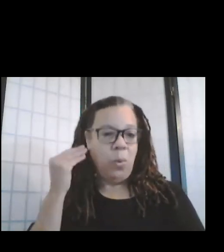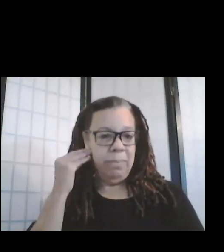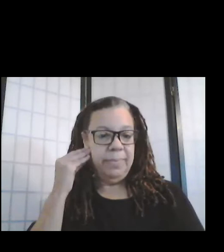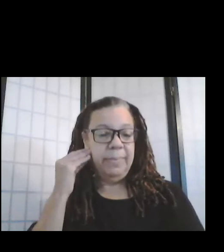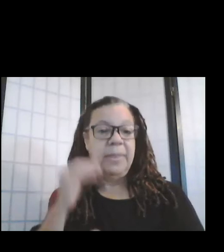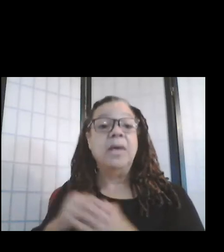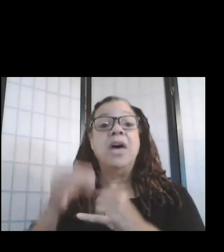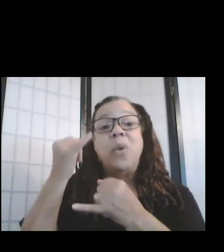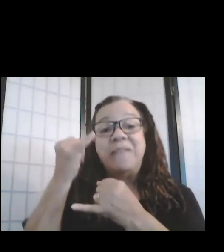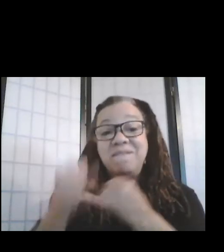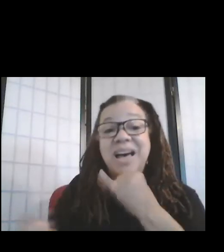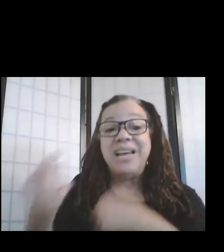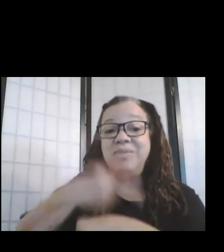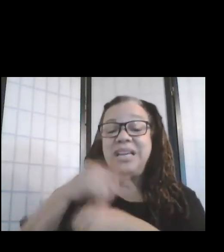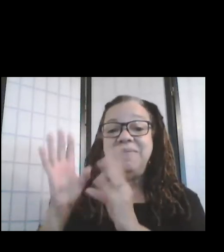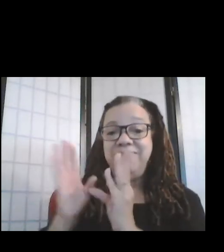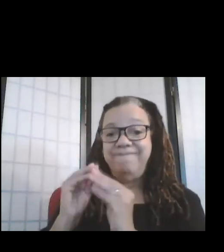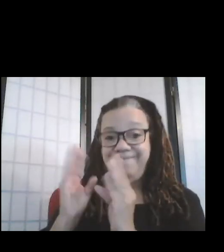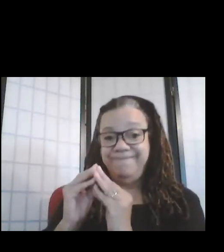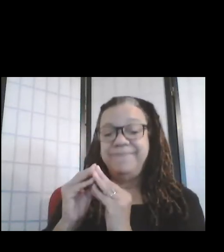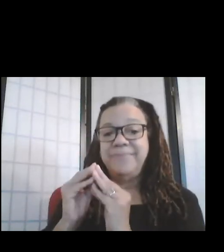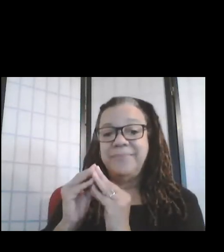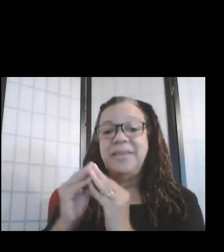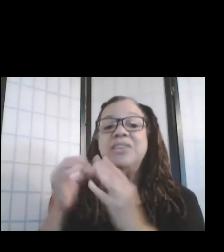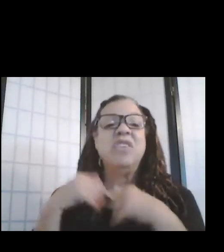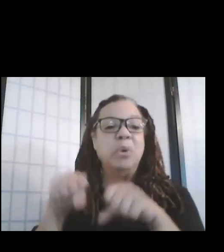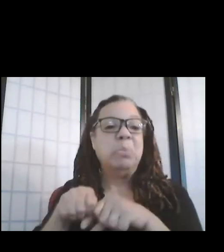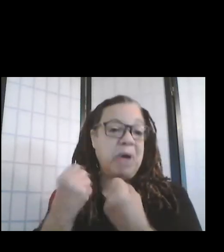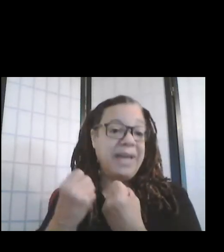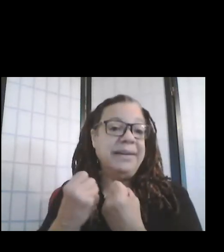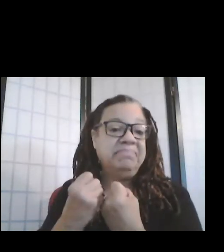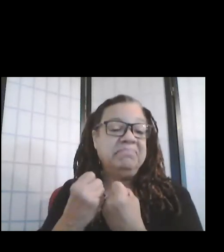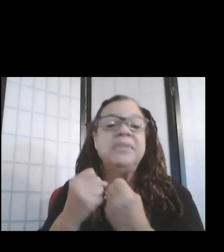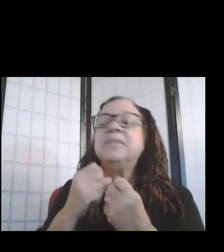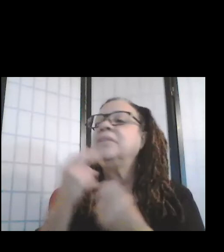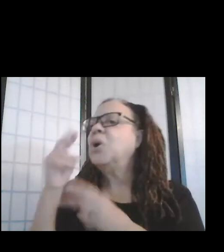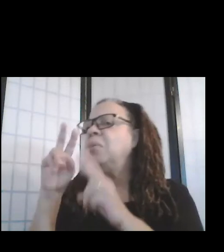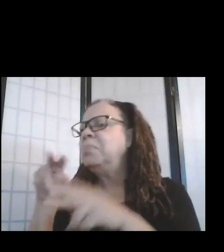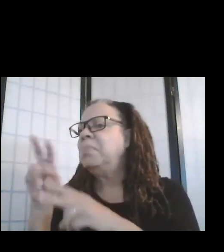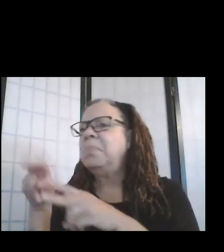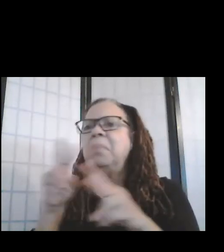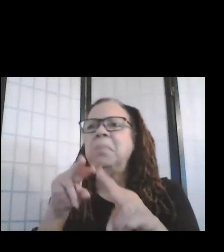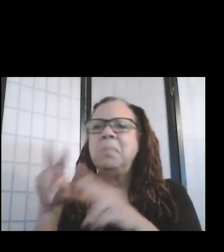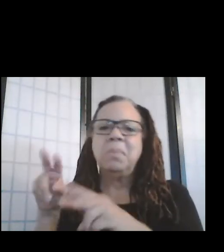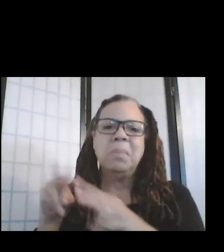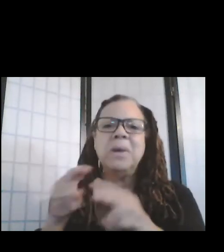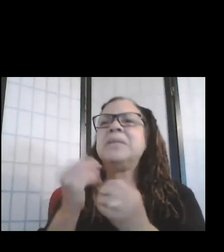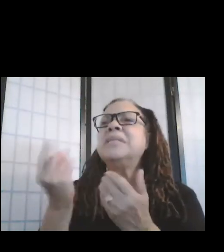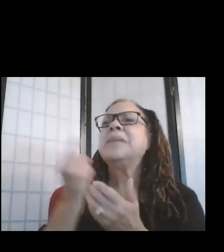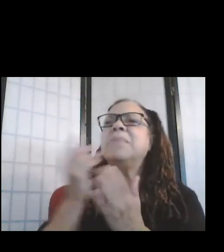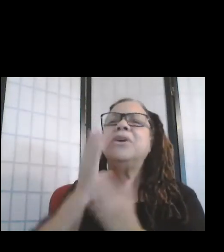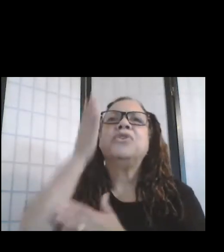of the conference, she takes advantage of a break in the schedule to view a scale model futuristic